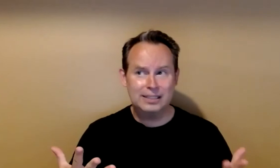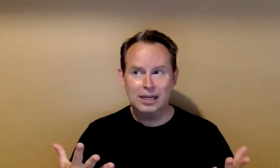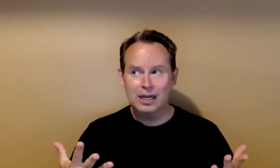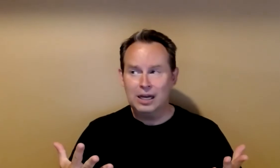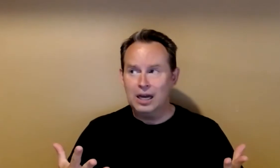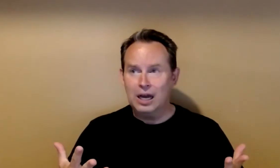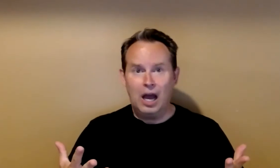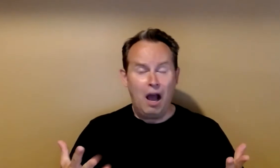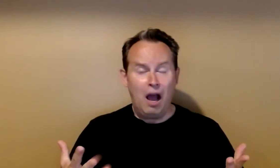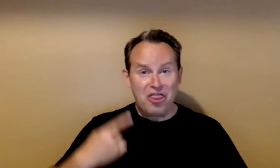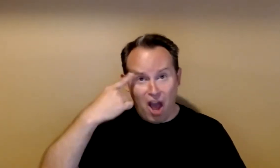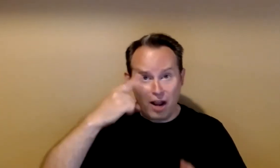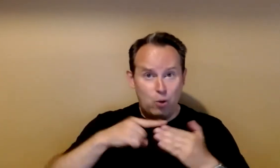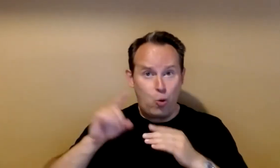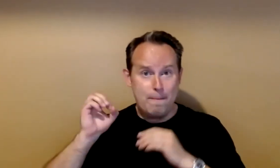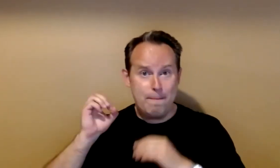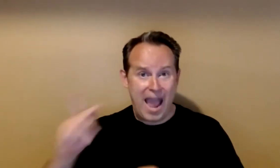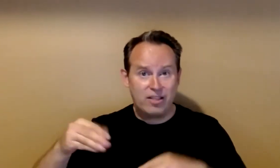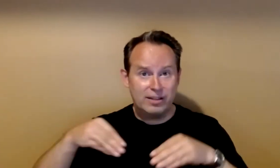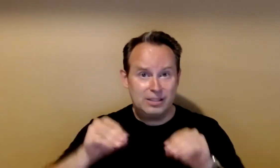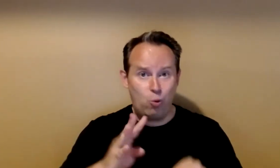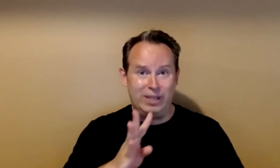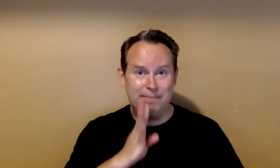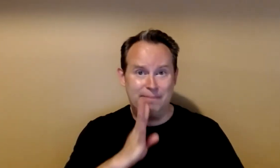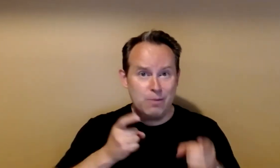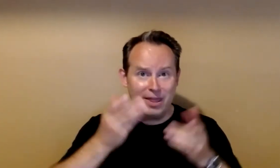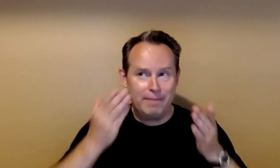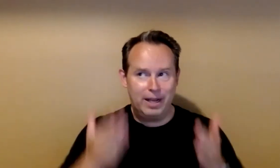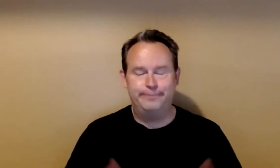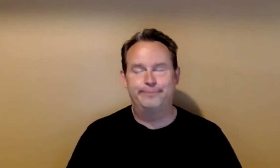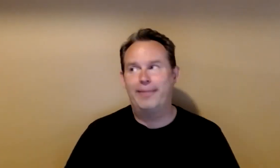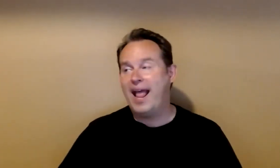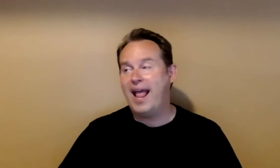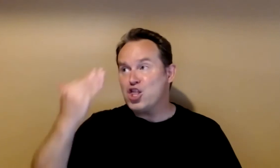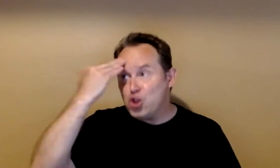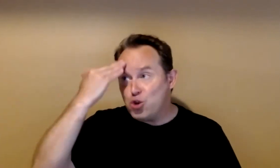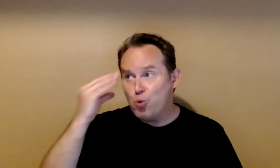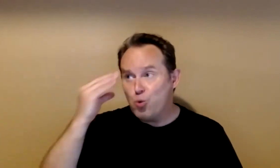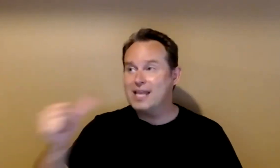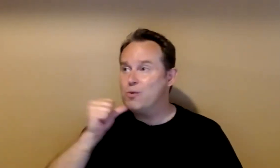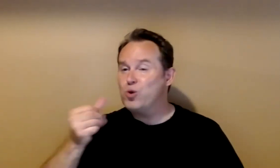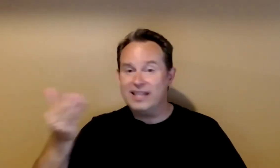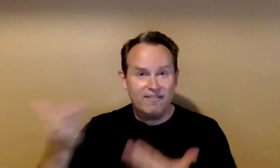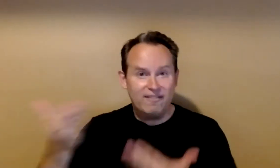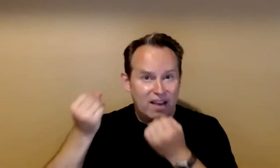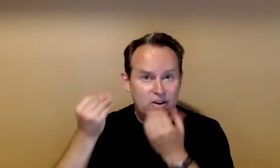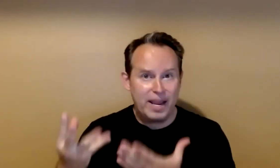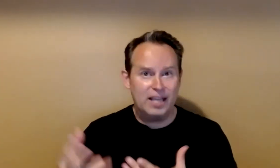met any of her friends. I thought about going back to the store and speaking with the manager, but I knew he wouldn't give me